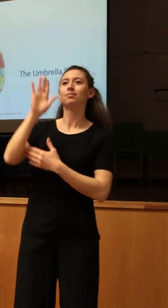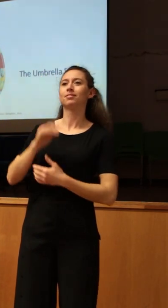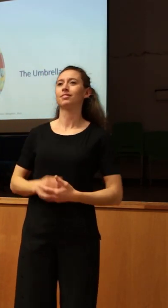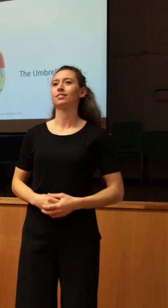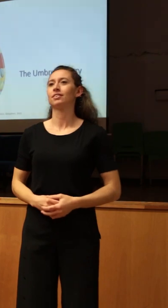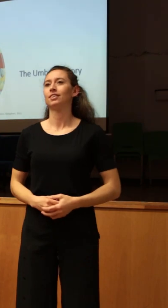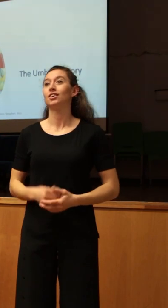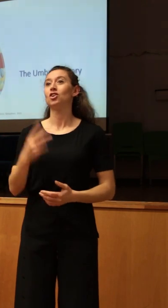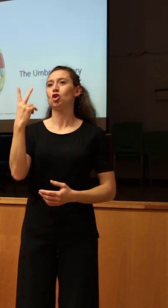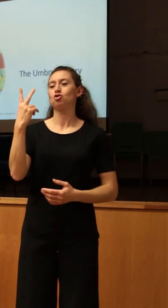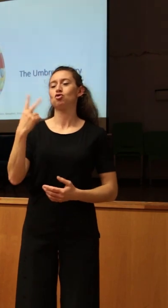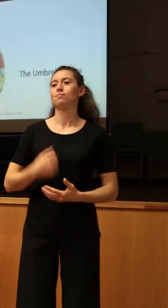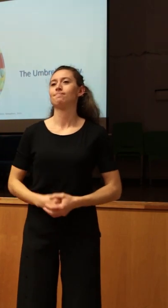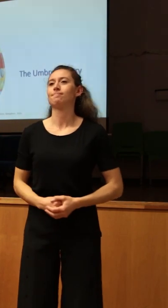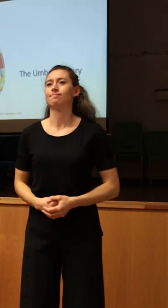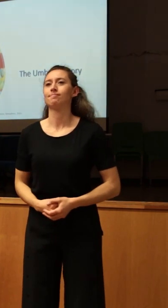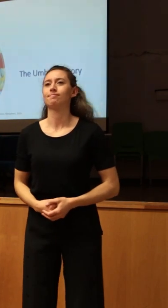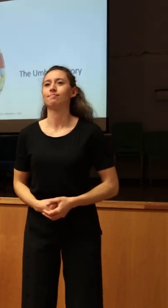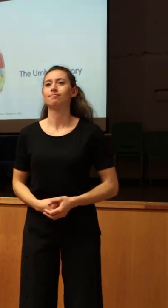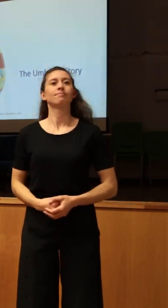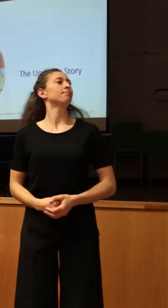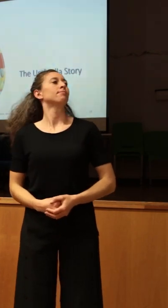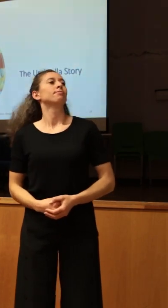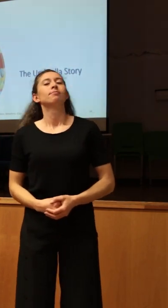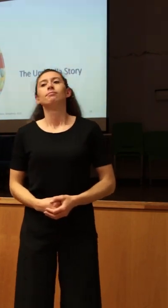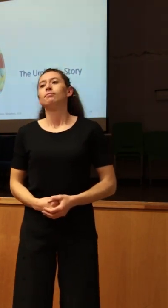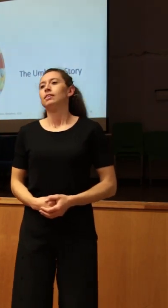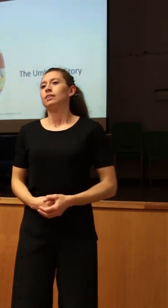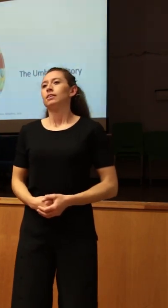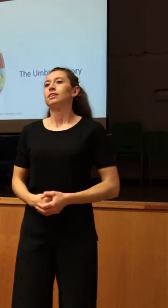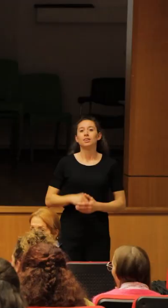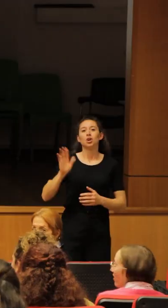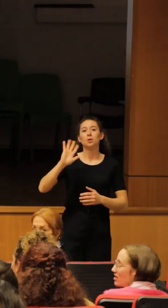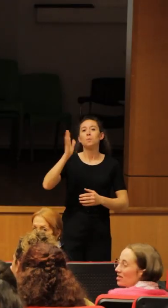there. Two hands. Oh my God. Yeah.